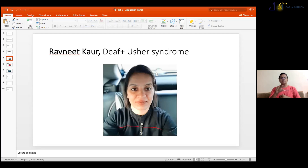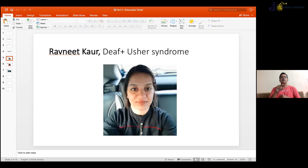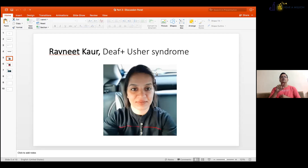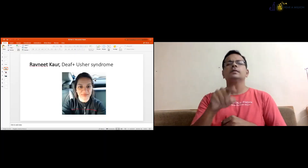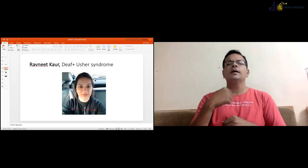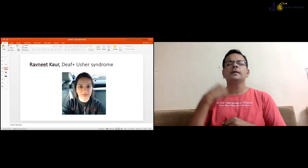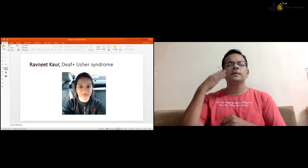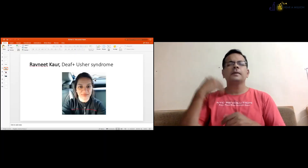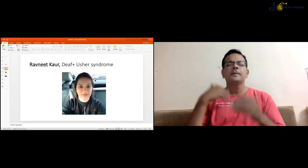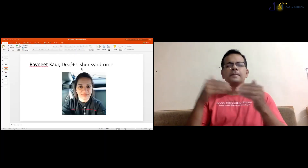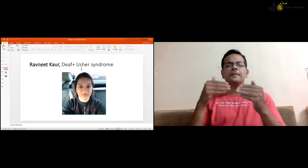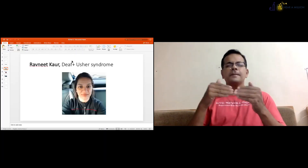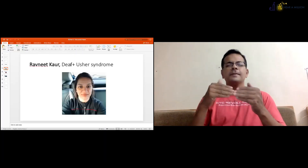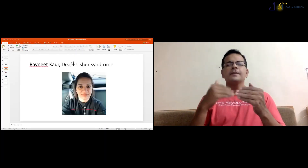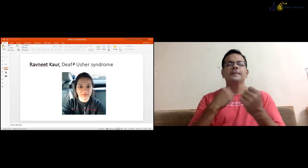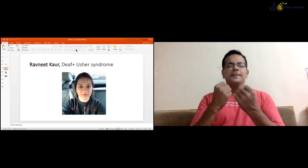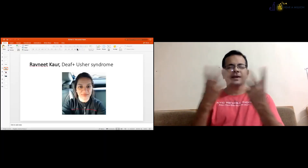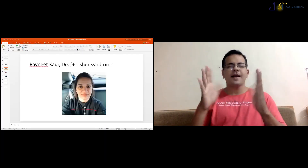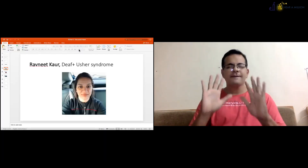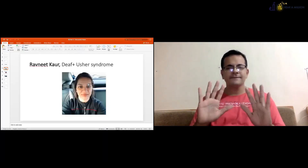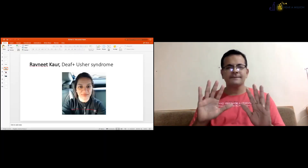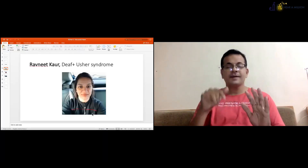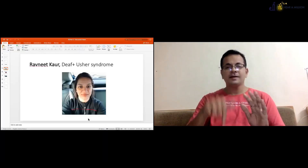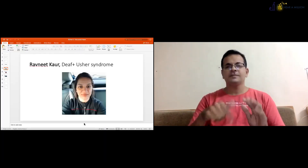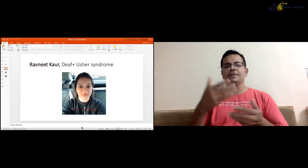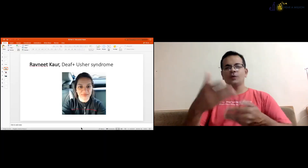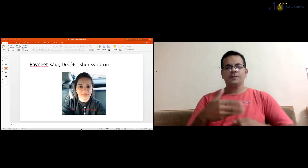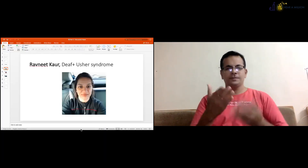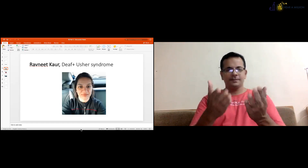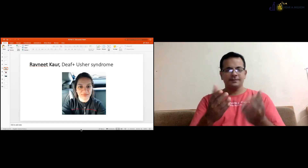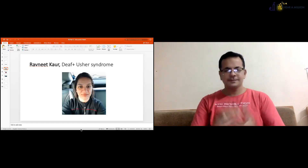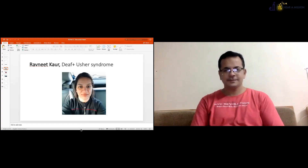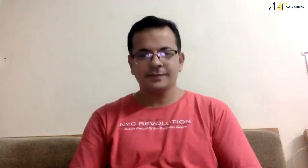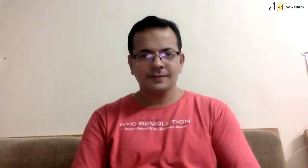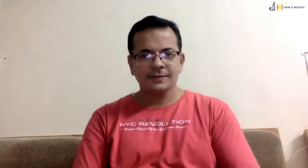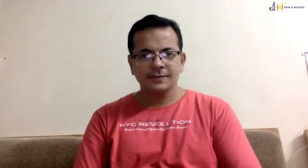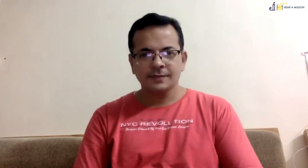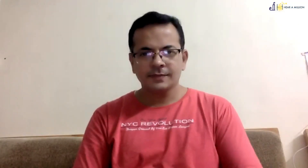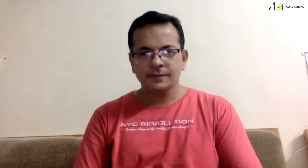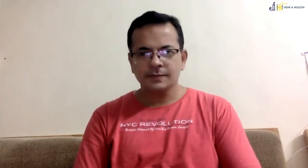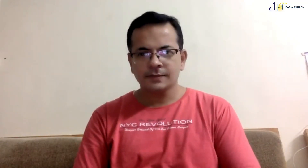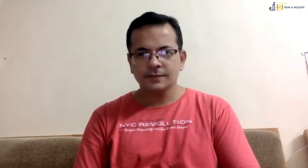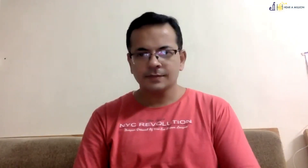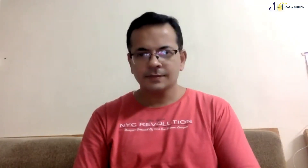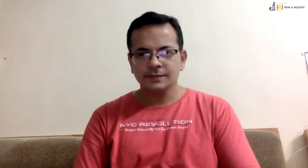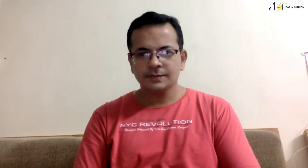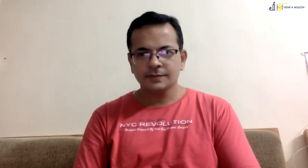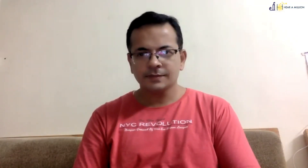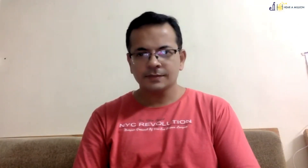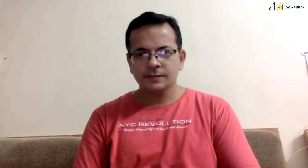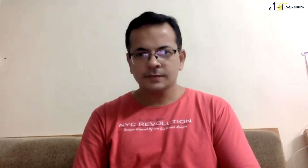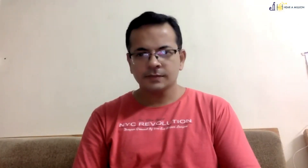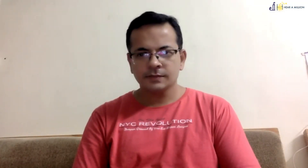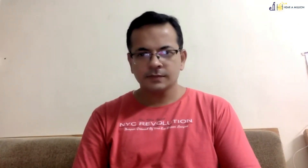So here we will be welcoming Miss Ravneet Kaur. I have met her a lot of time. So today we will be welcoming